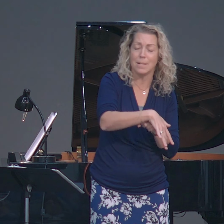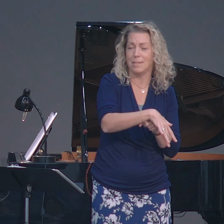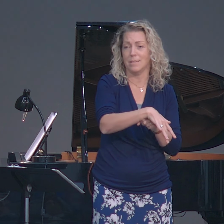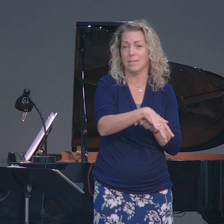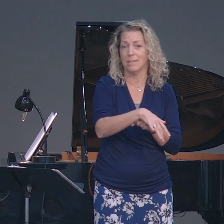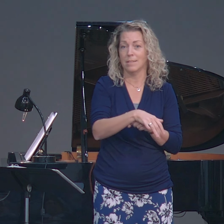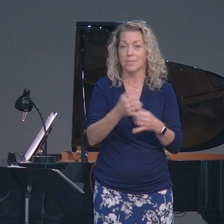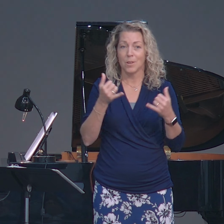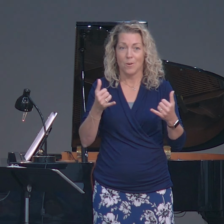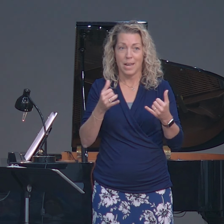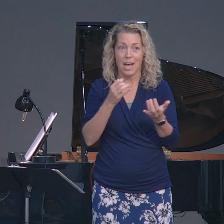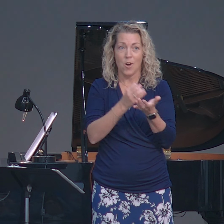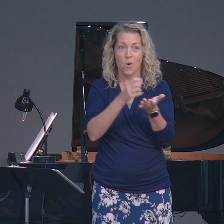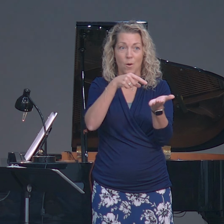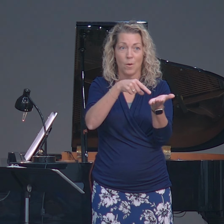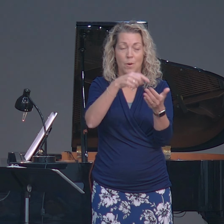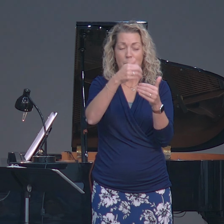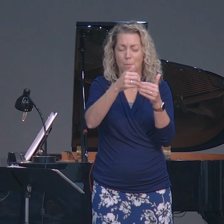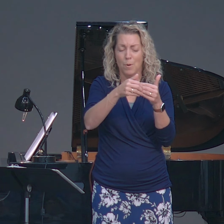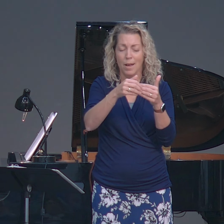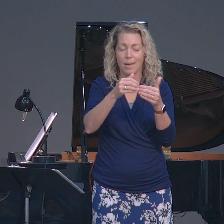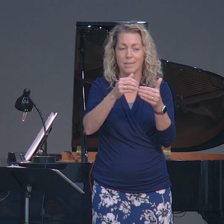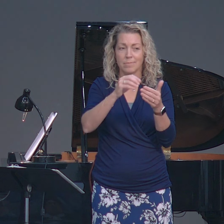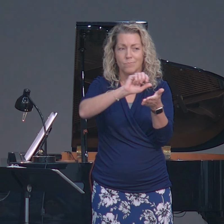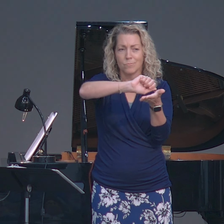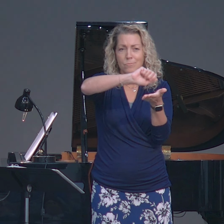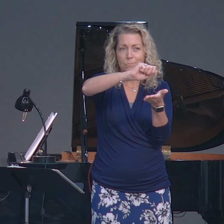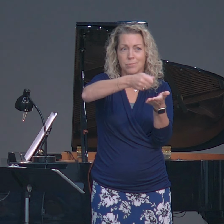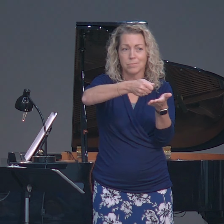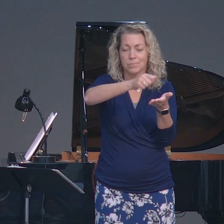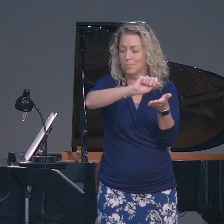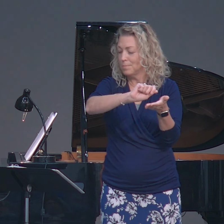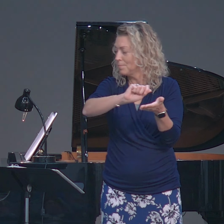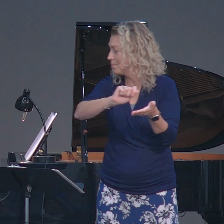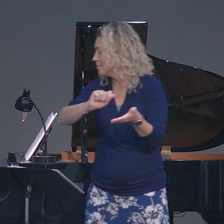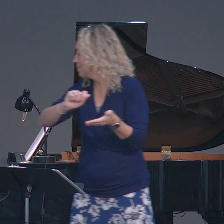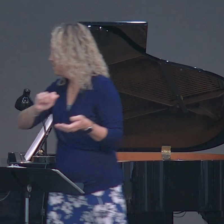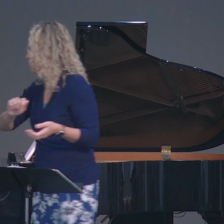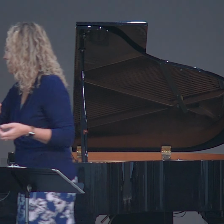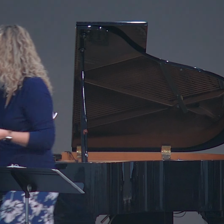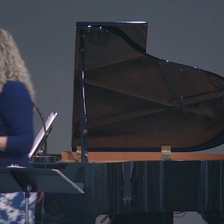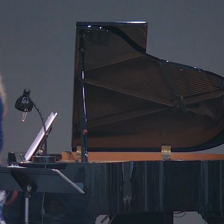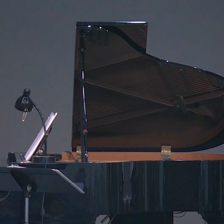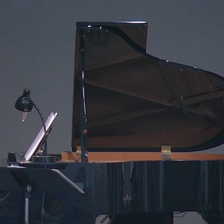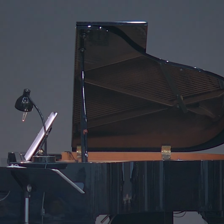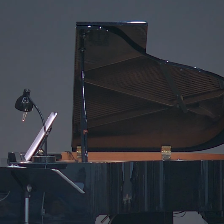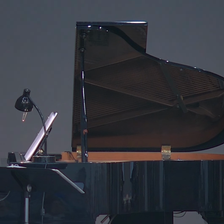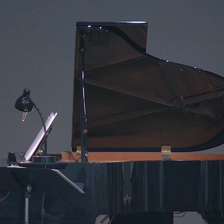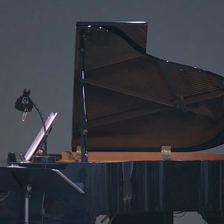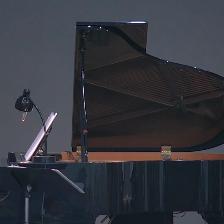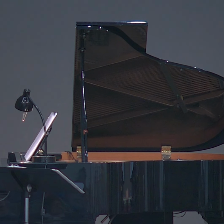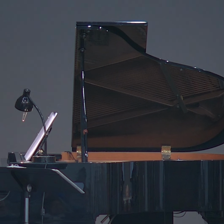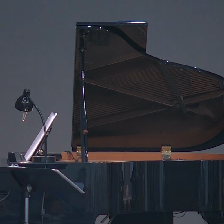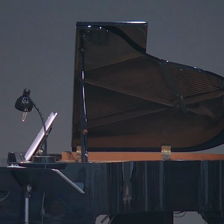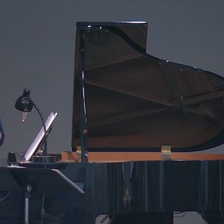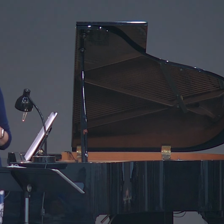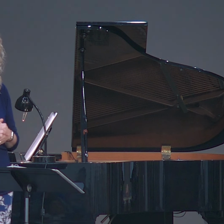the bread and the cup that you picked up this morning and remove the top layer as we prepare to eat together.